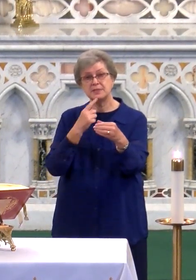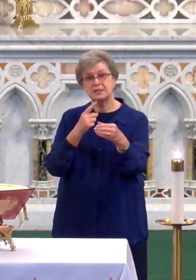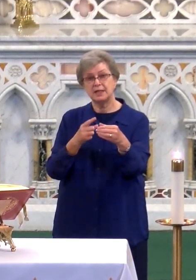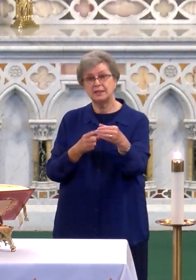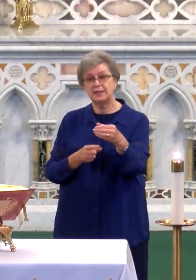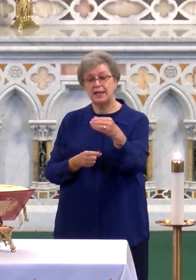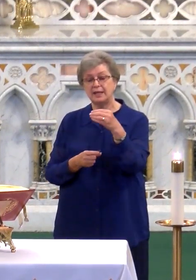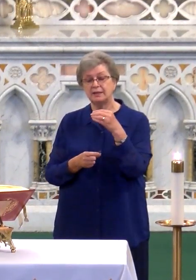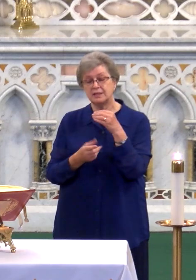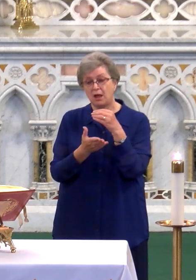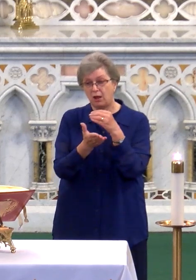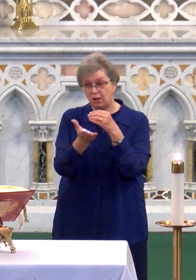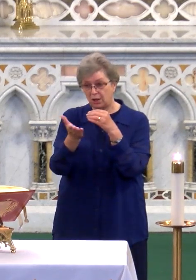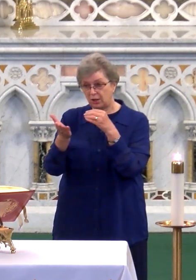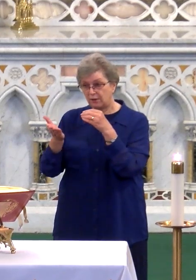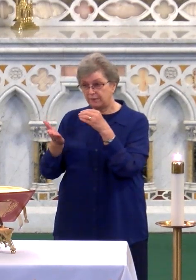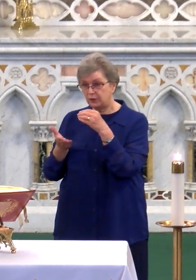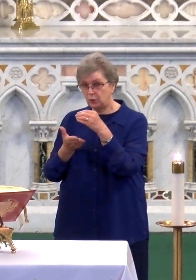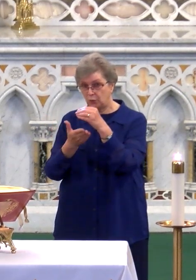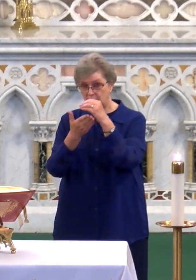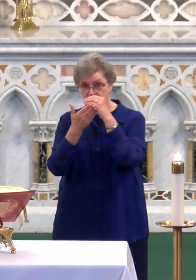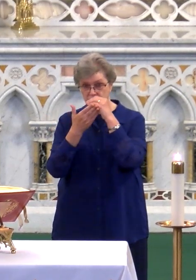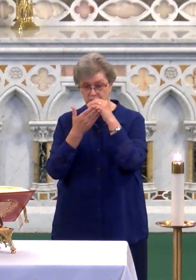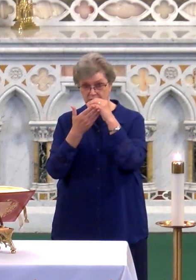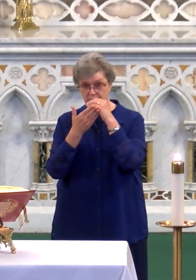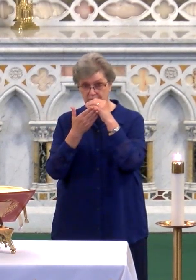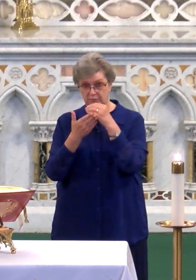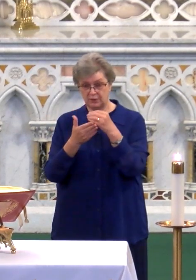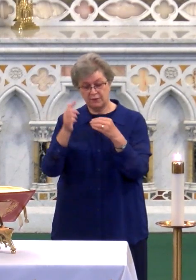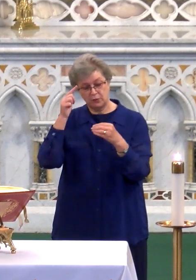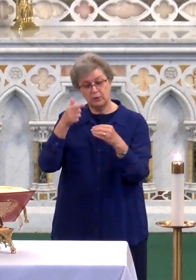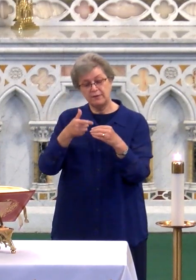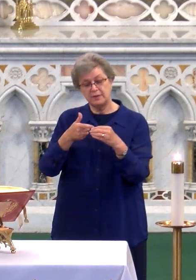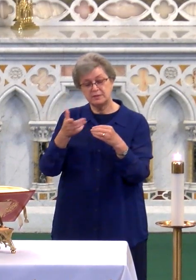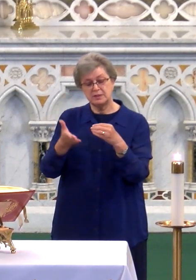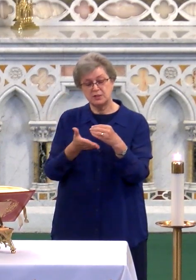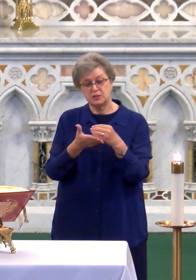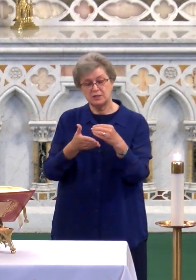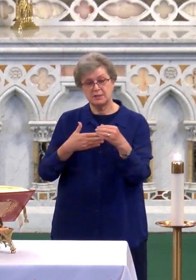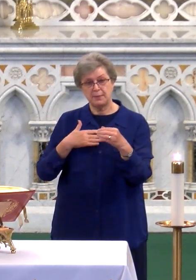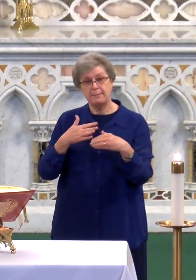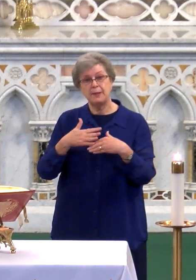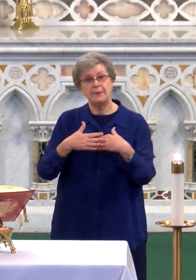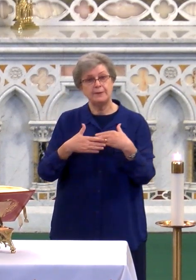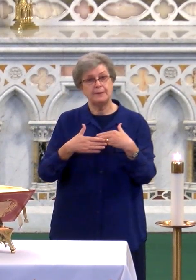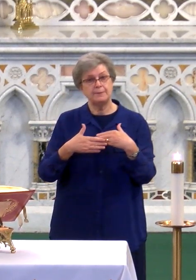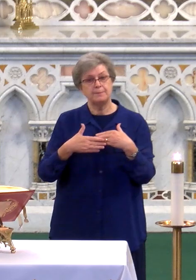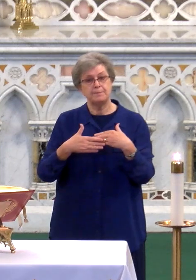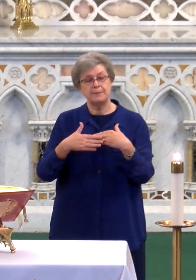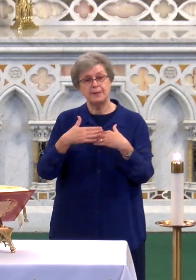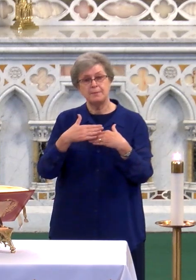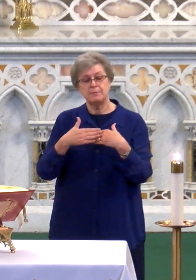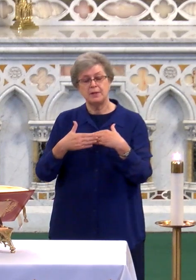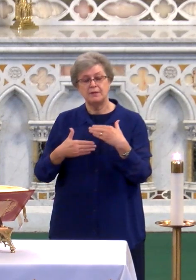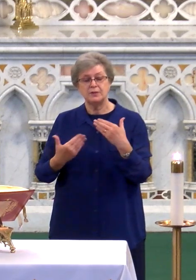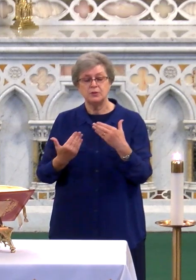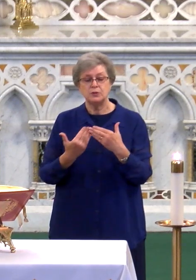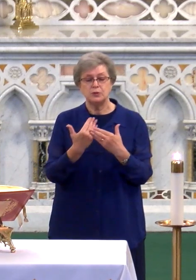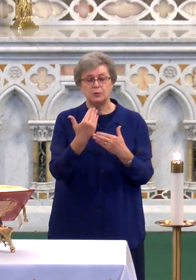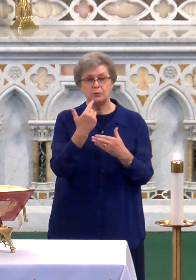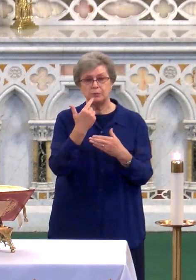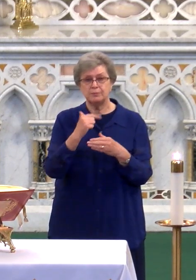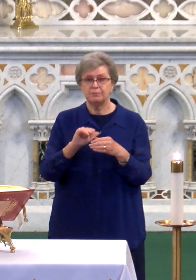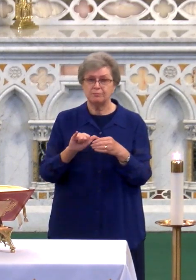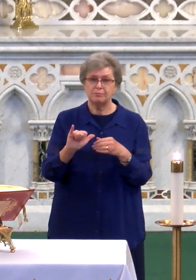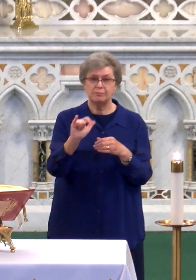saying, "Take this, all of you, and drink from it, for this is the chalice of my blood, the blood of the new